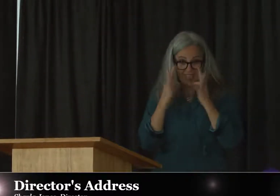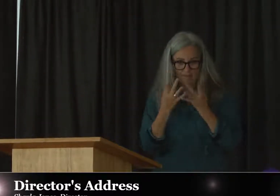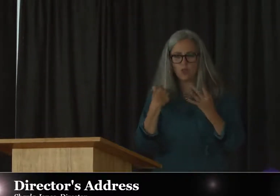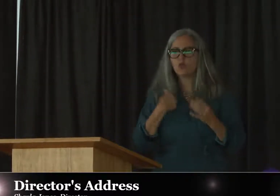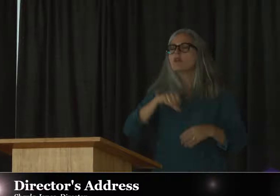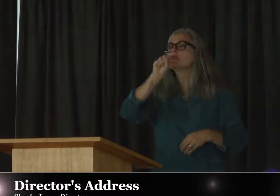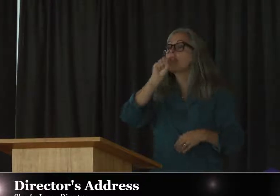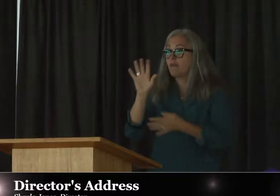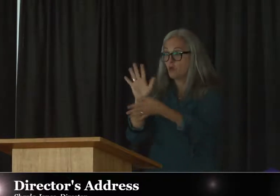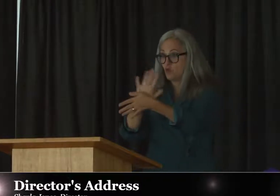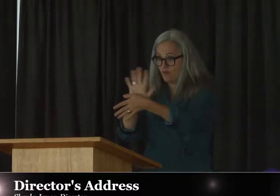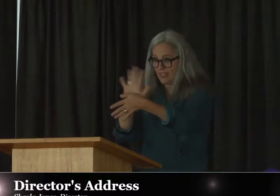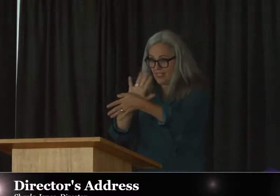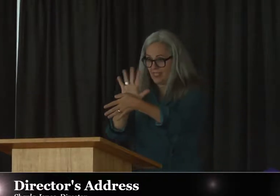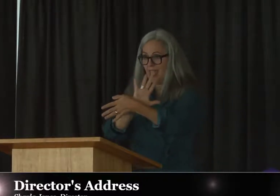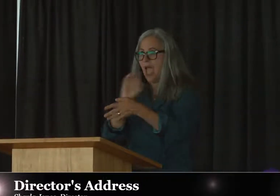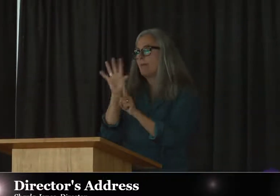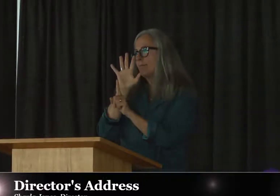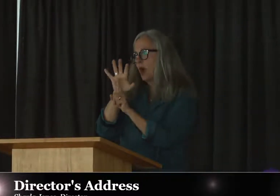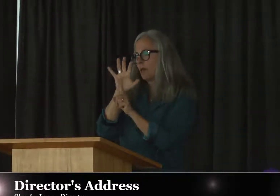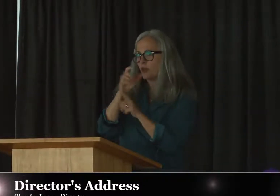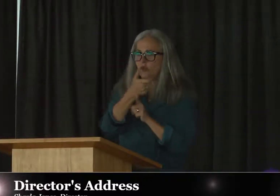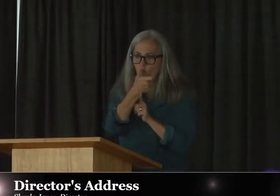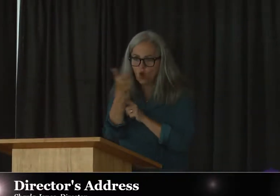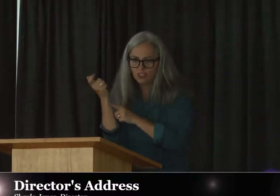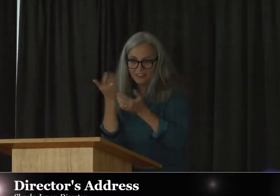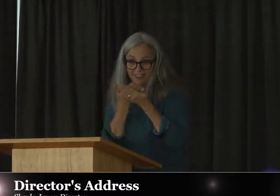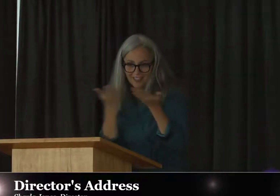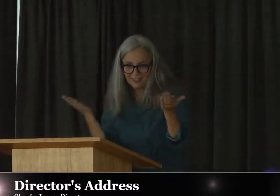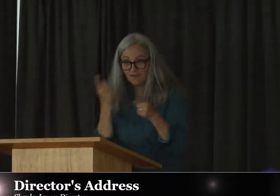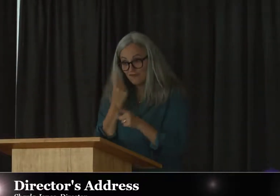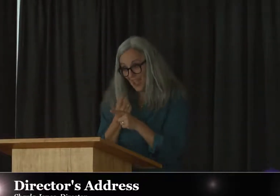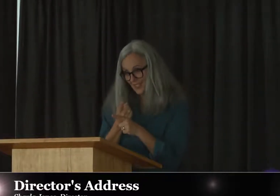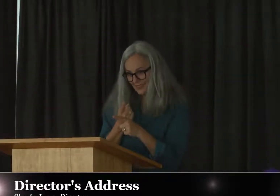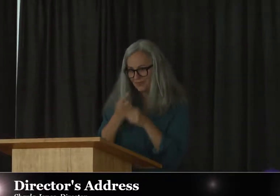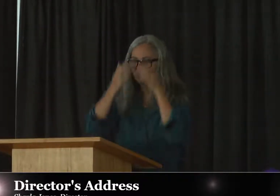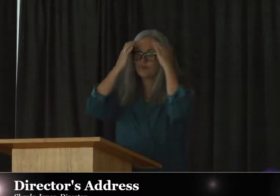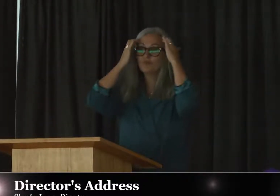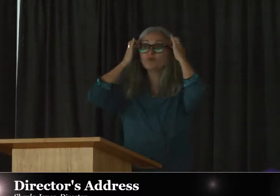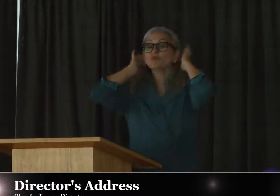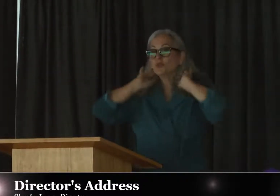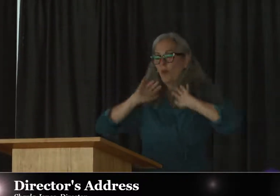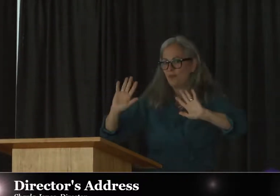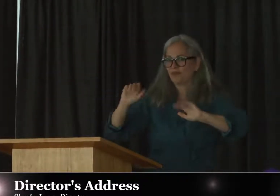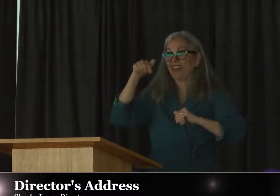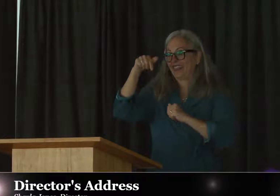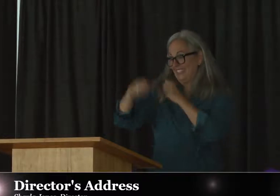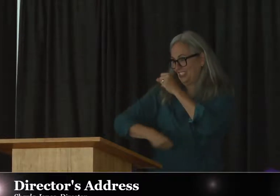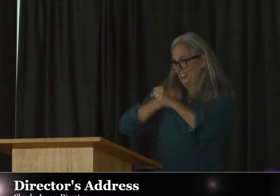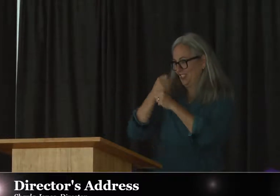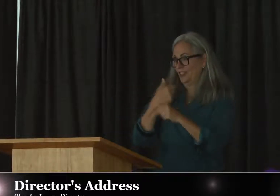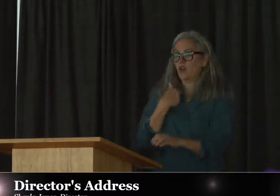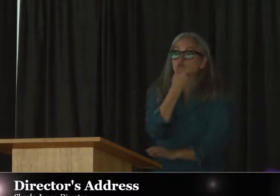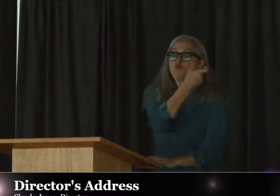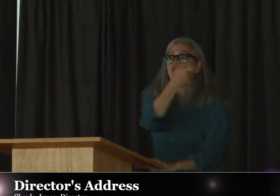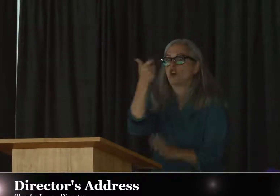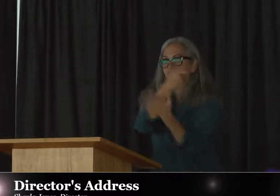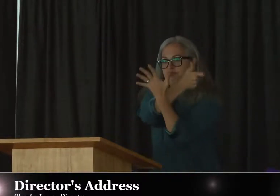you know me and my family love watching movies, watching TV, watching different things, right? That's not a secret. This